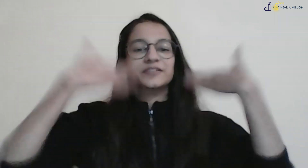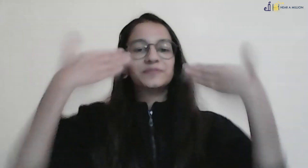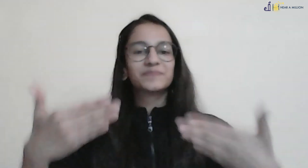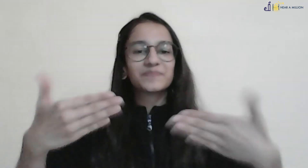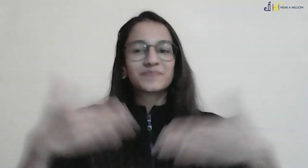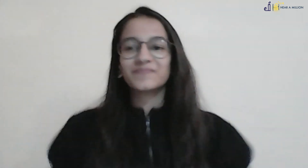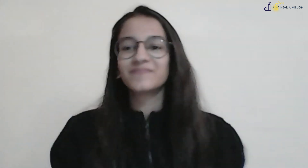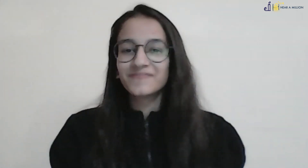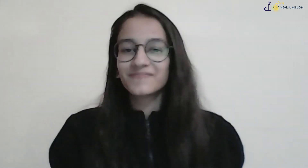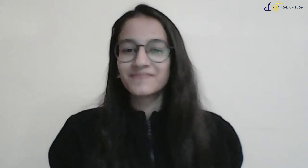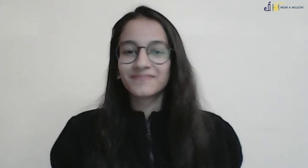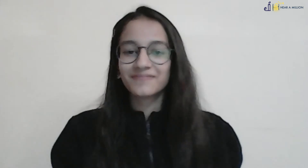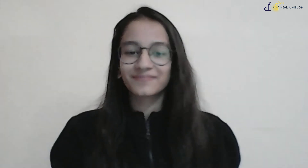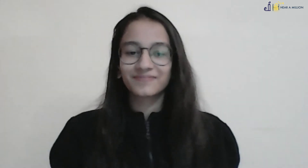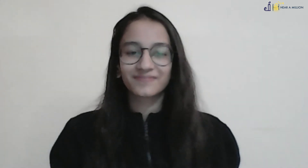Wow, great.